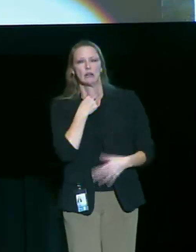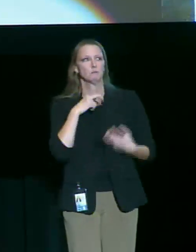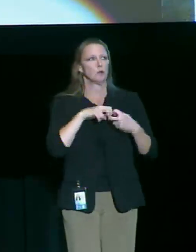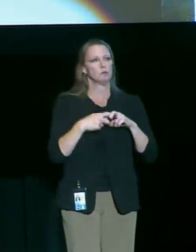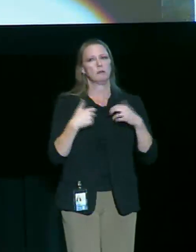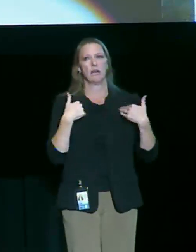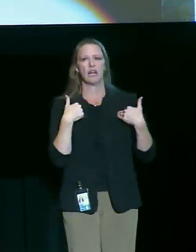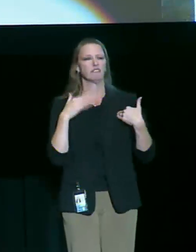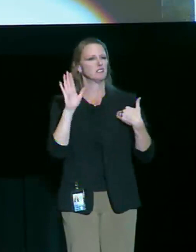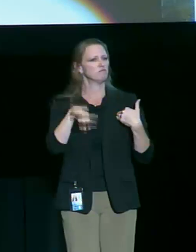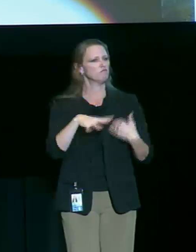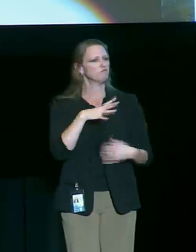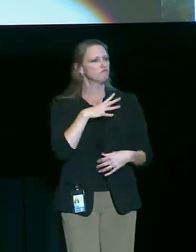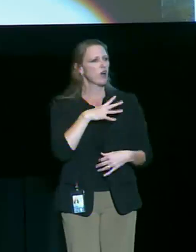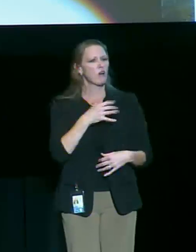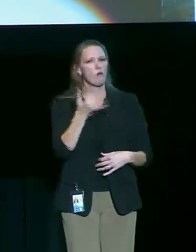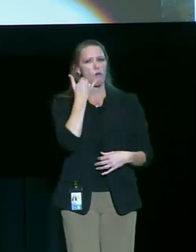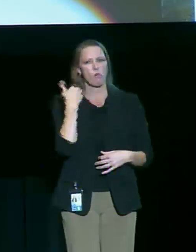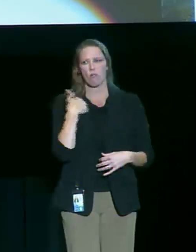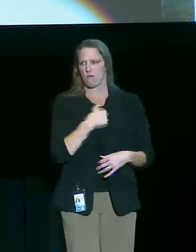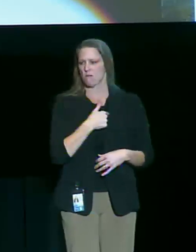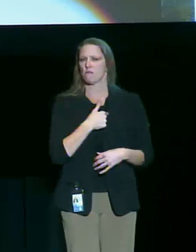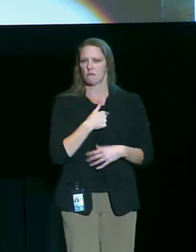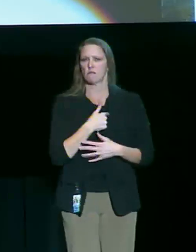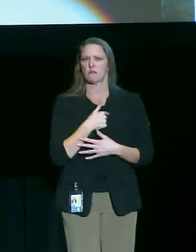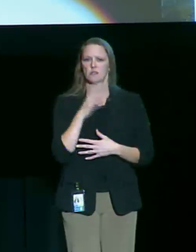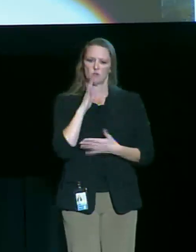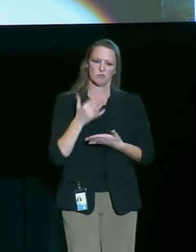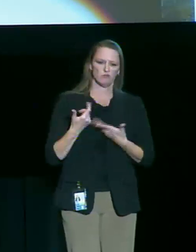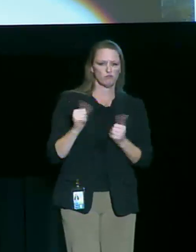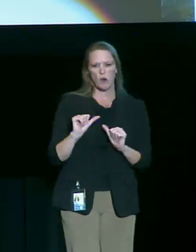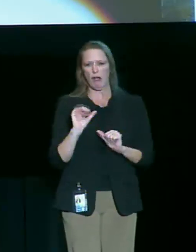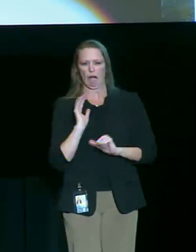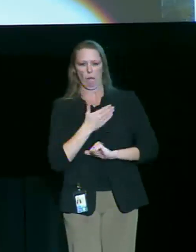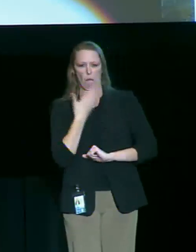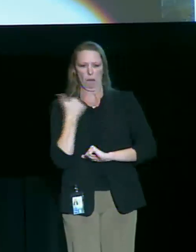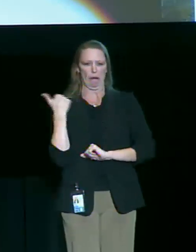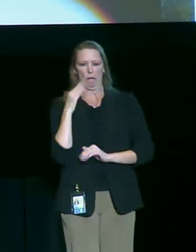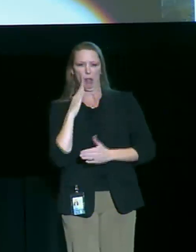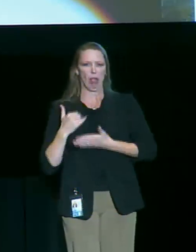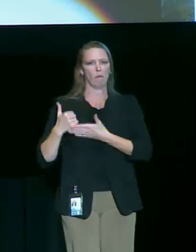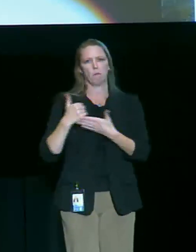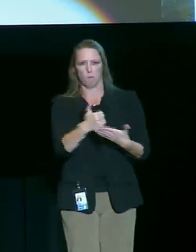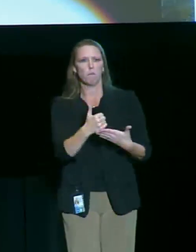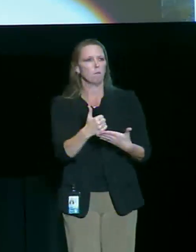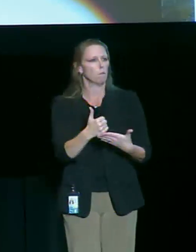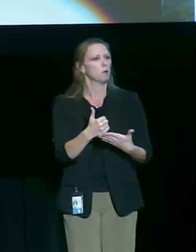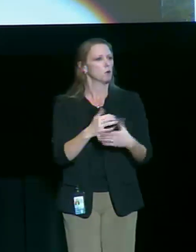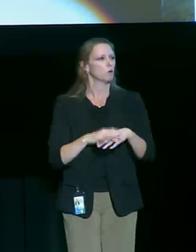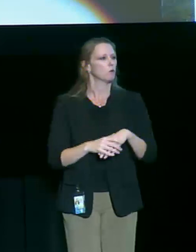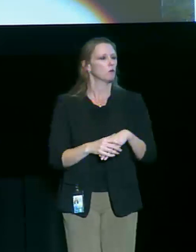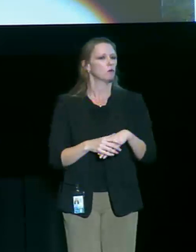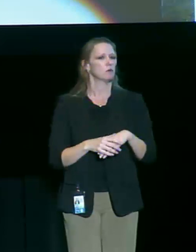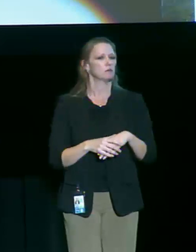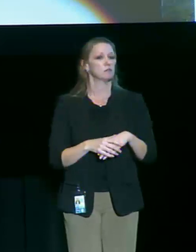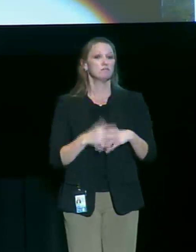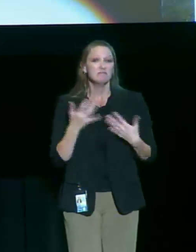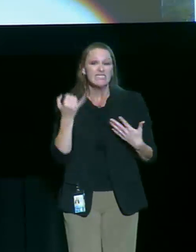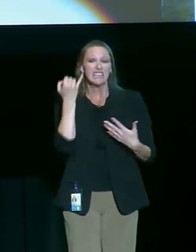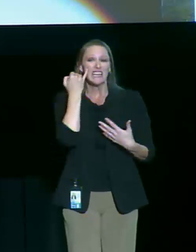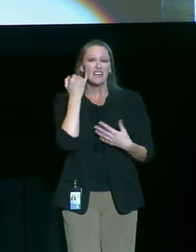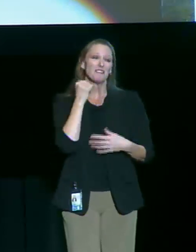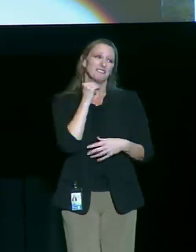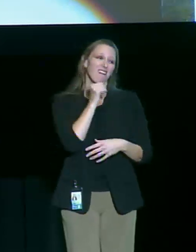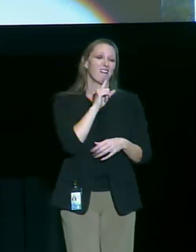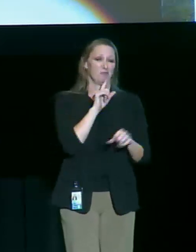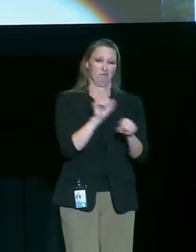call, and we will do our best to accommodate those requests. We again ask you, if it's not extenuating, if it's